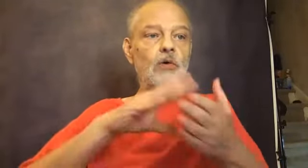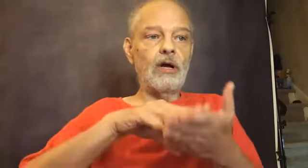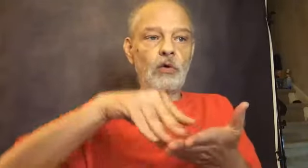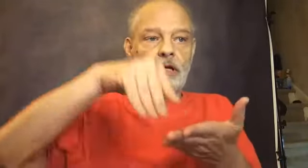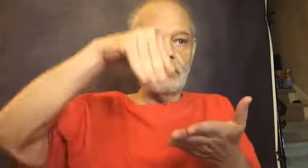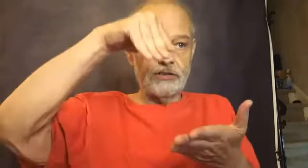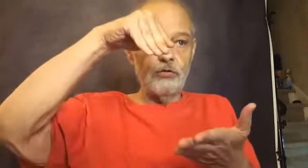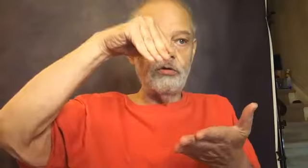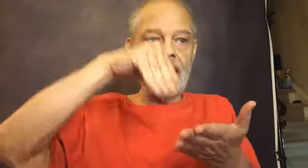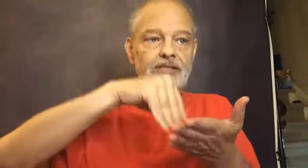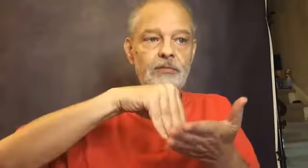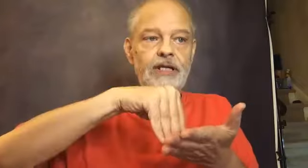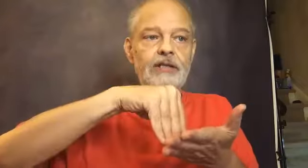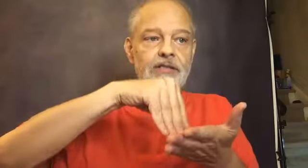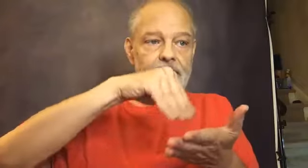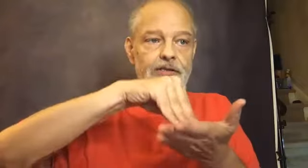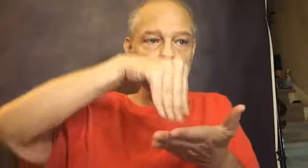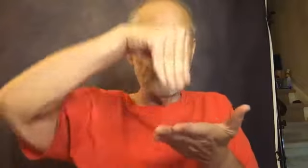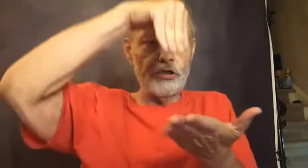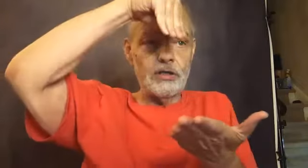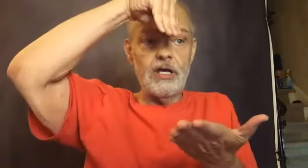what student actually means is learn,